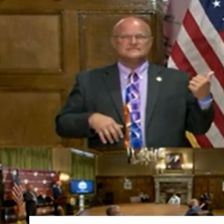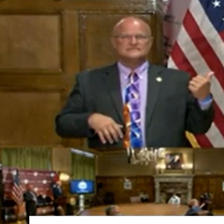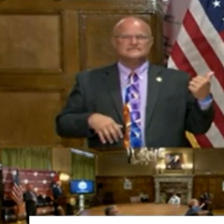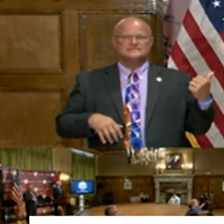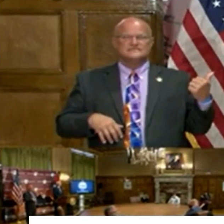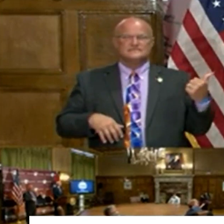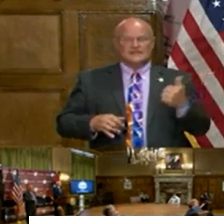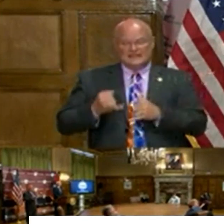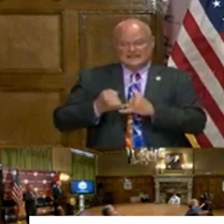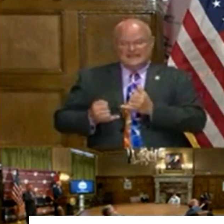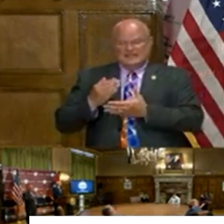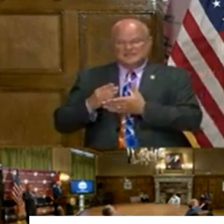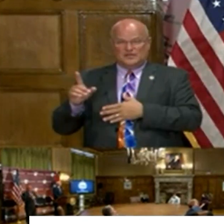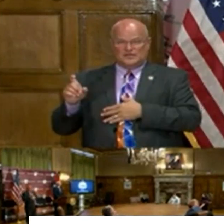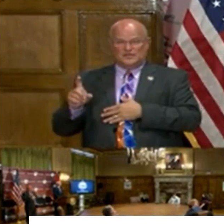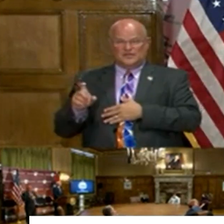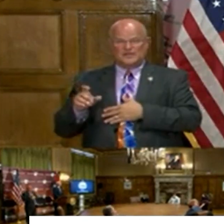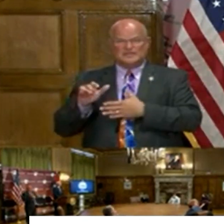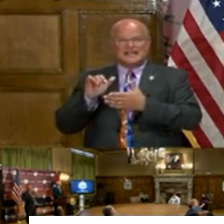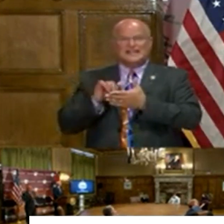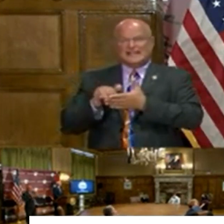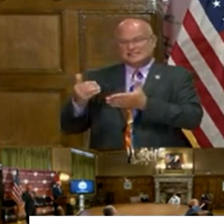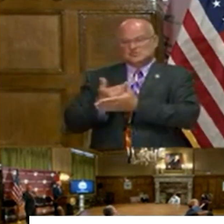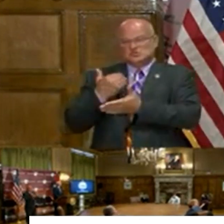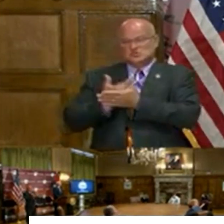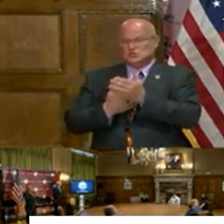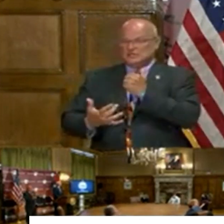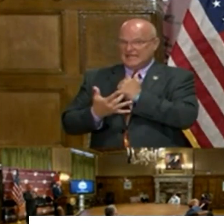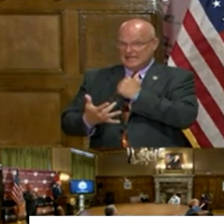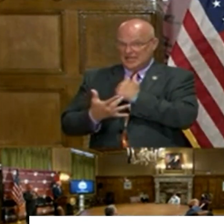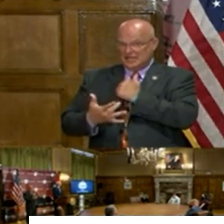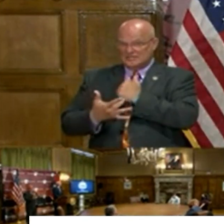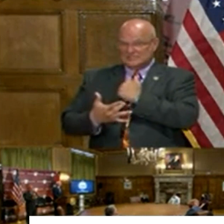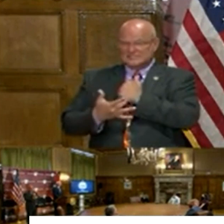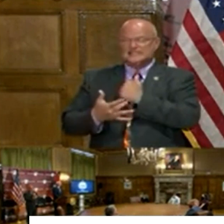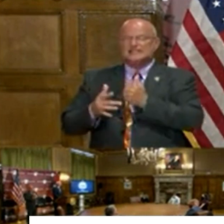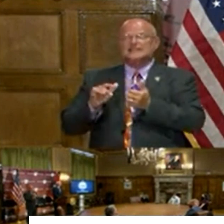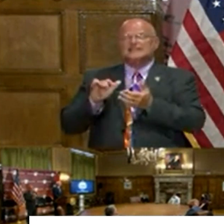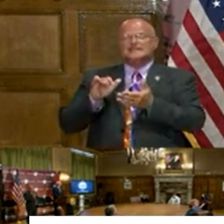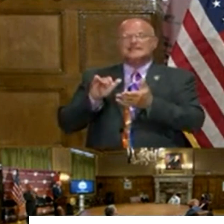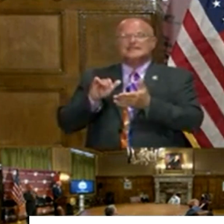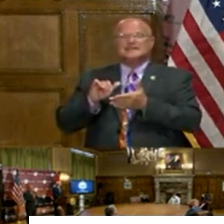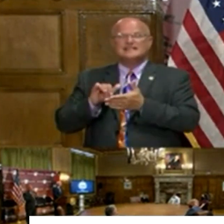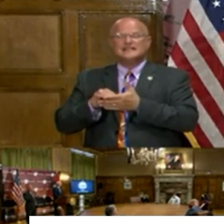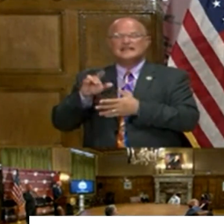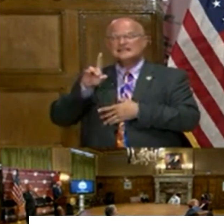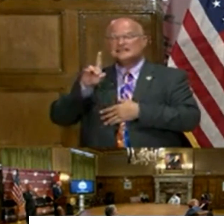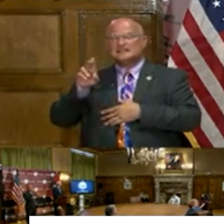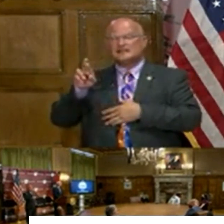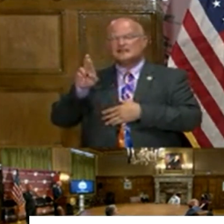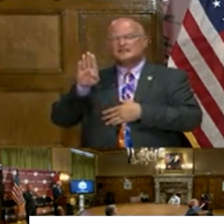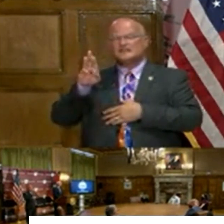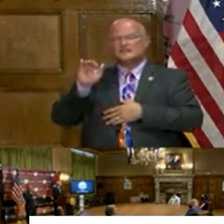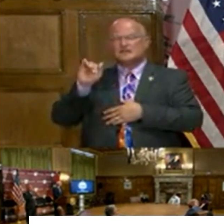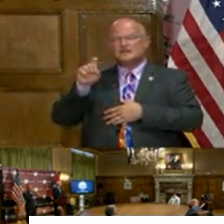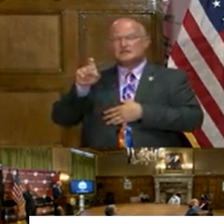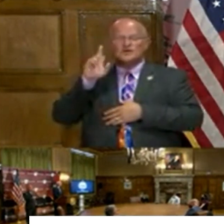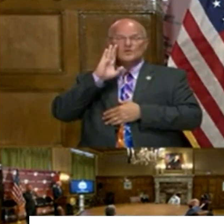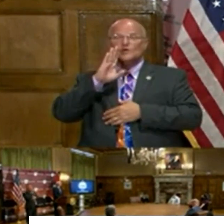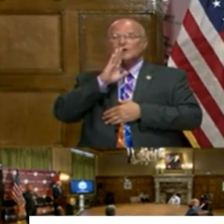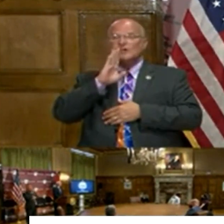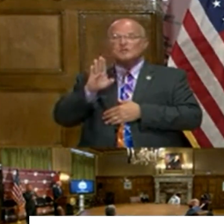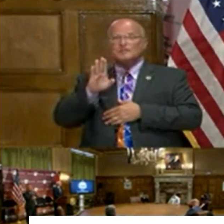Well, the last part of the question, that's a new technology that Dr. Birx indicated will